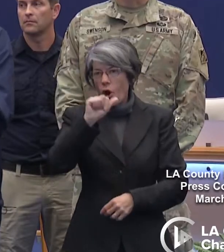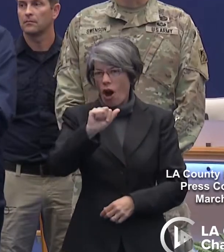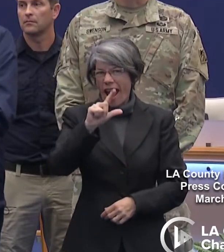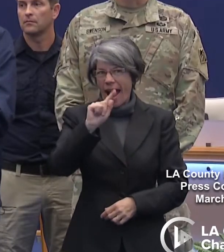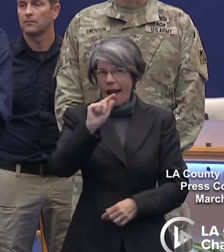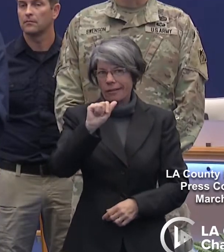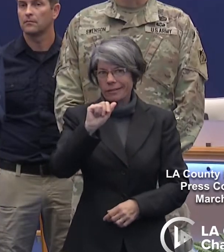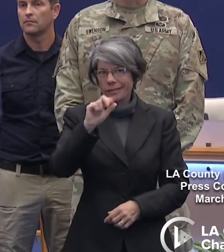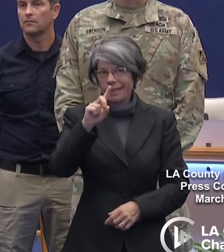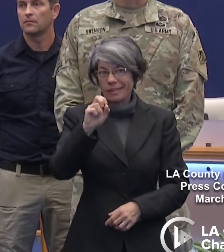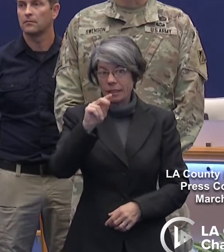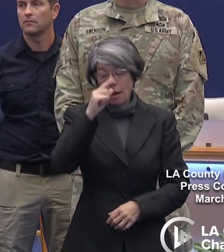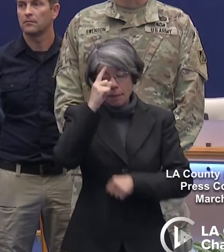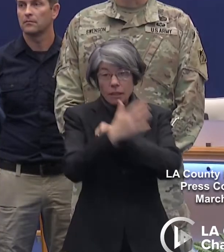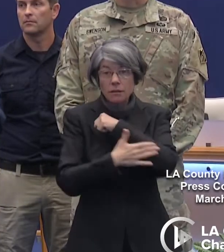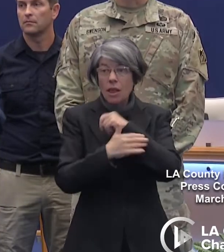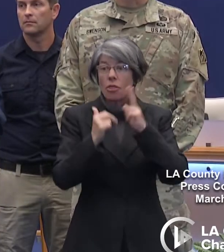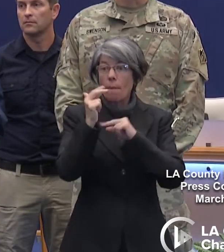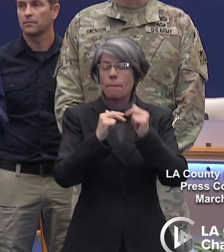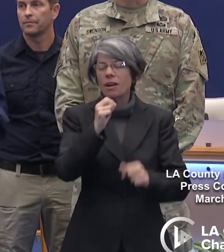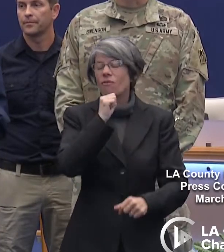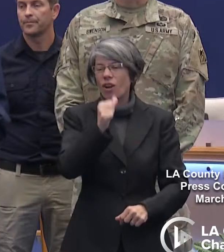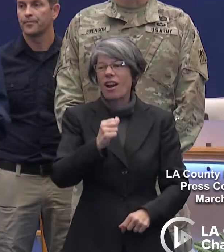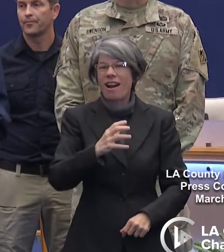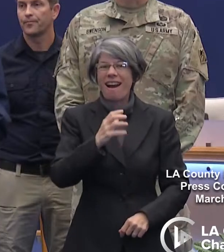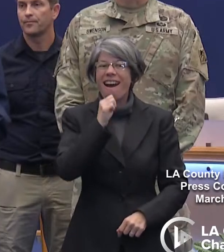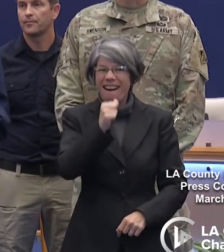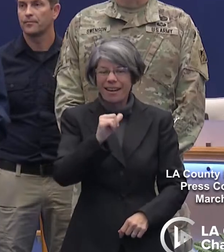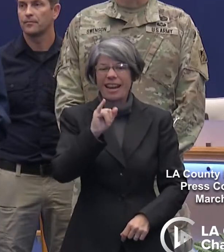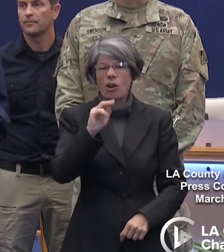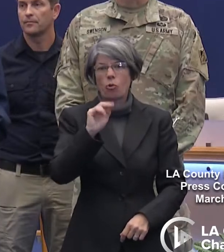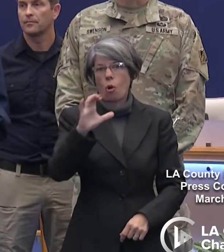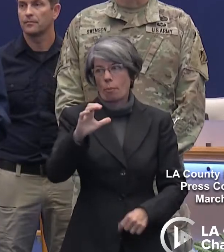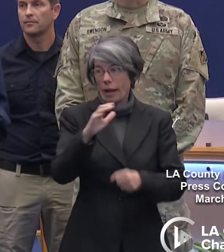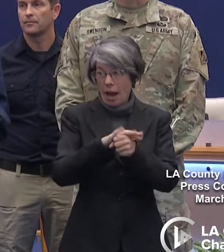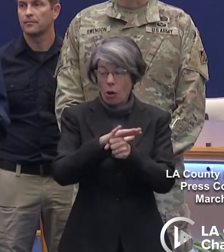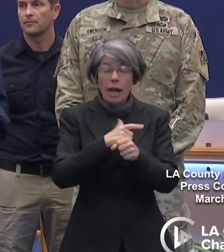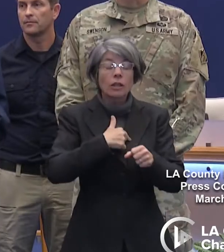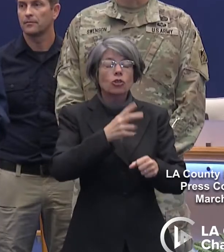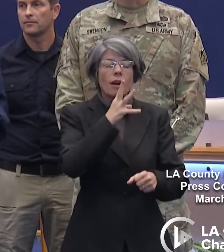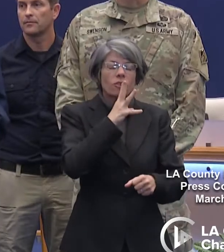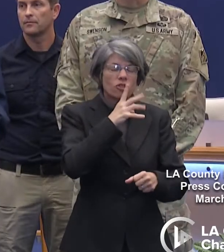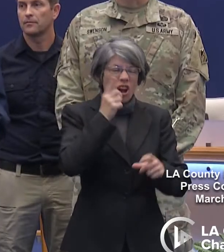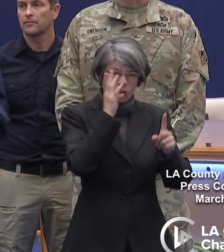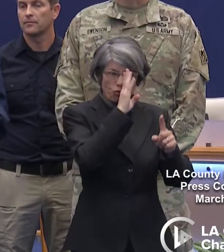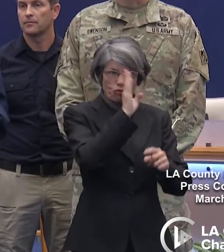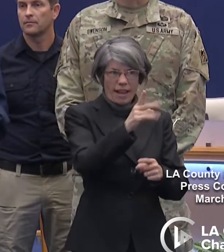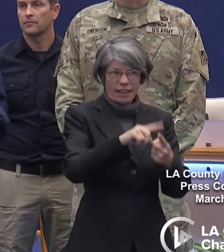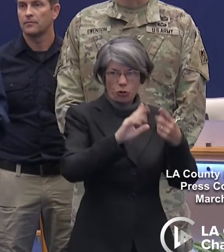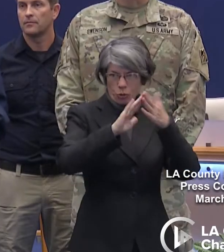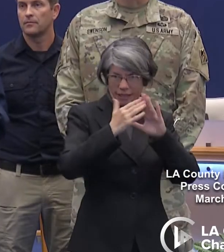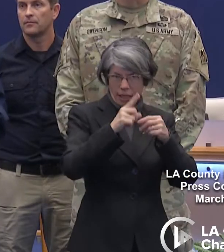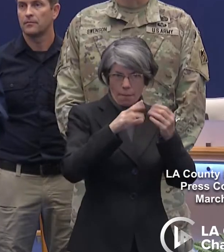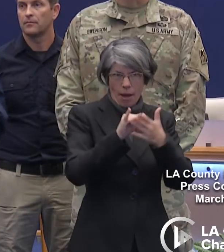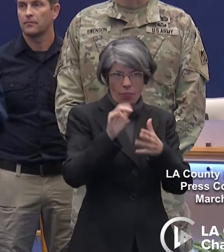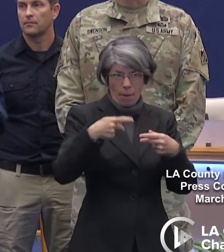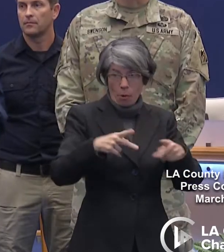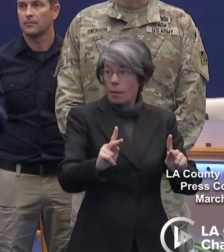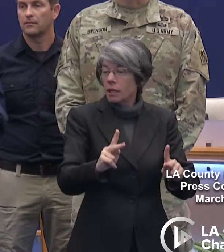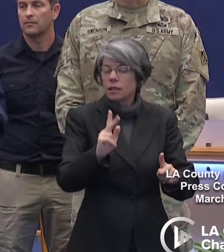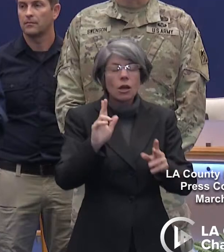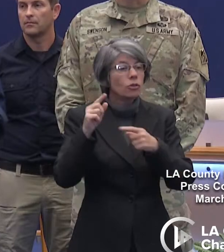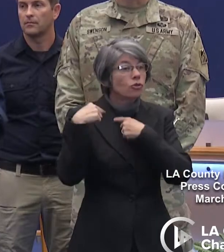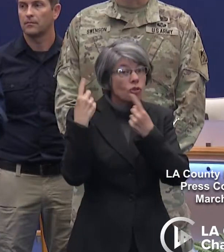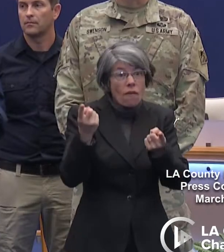area, because the county is the building official for the unincorporated areas. You have to talk to the cities about their permits. We currently have not issued